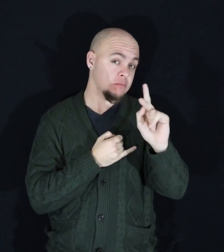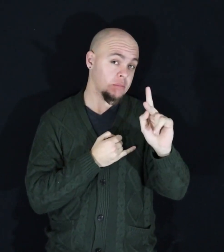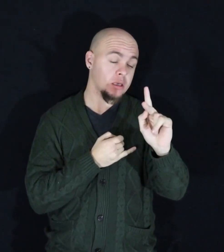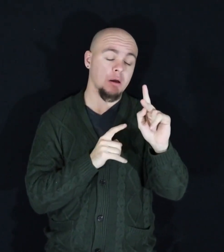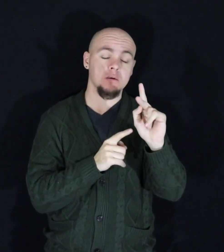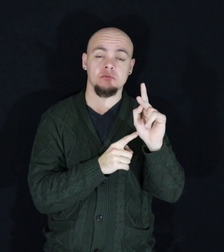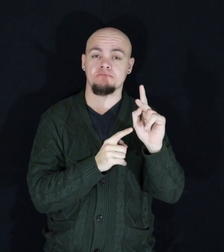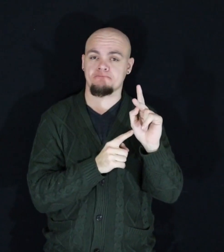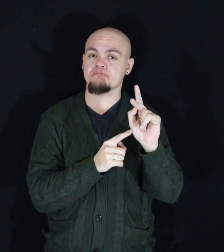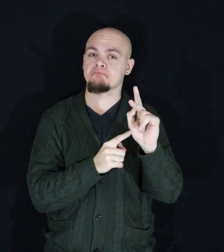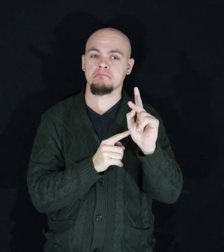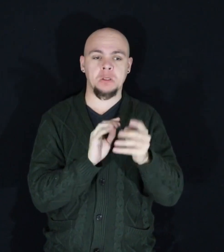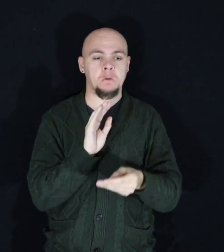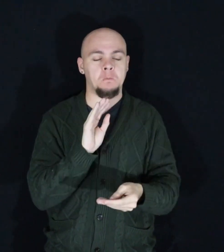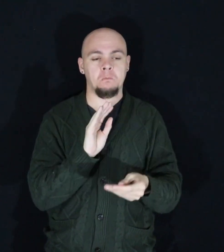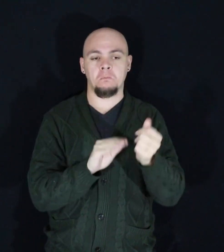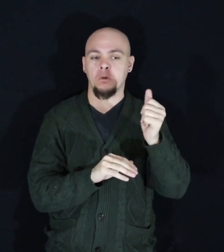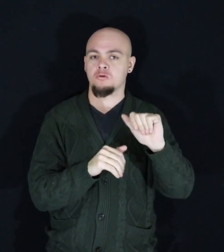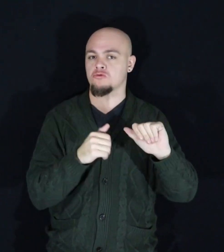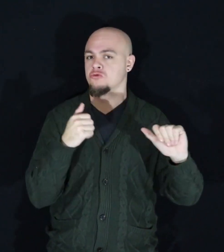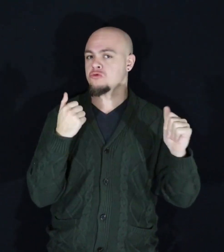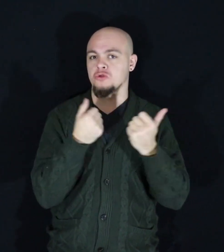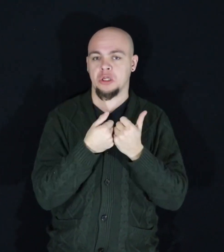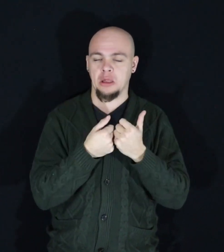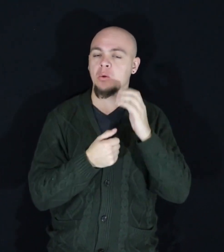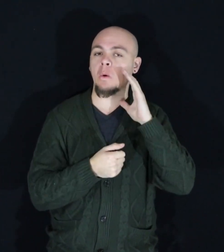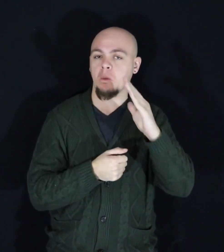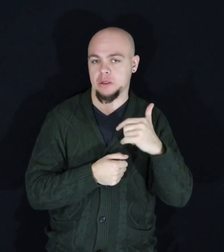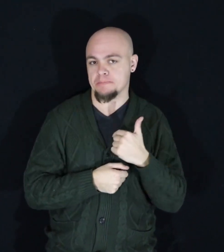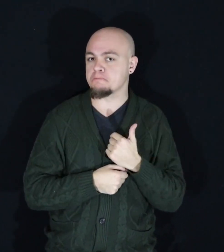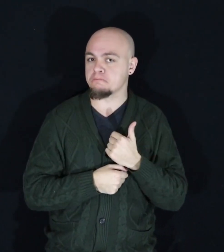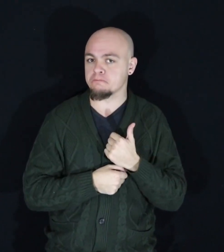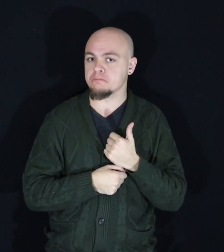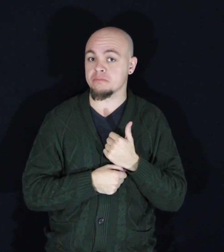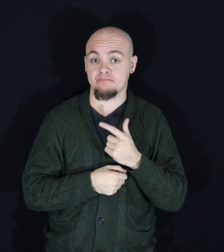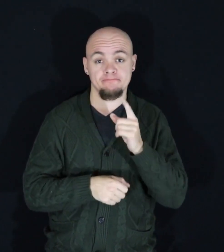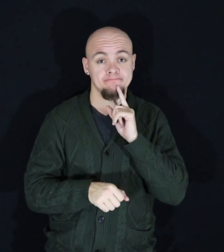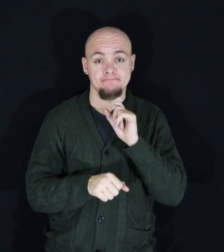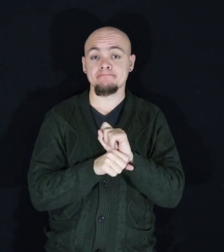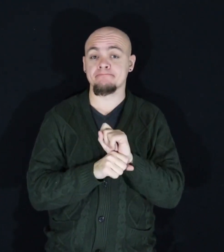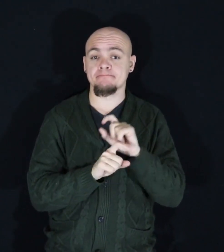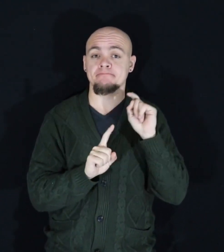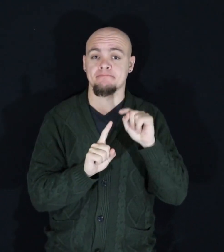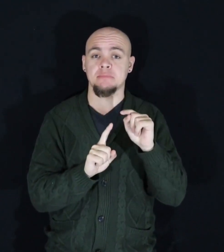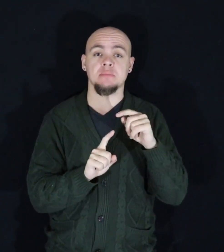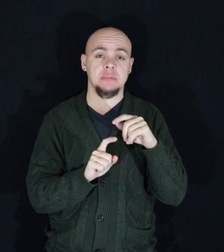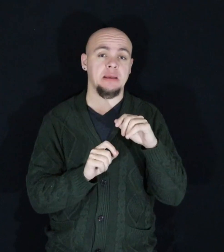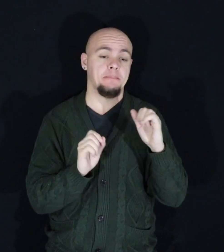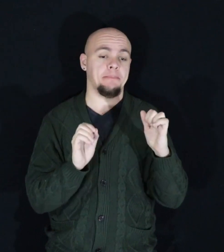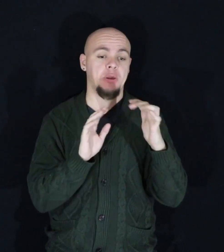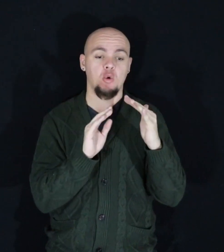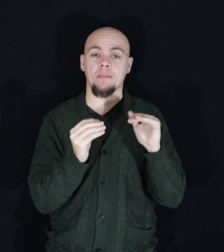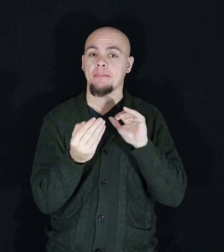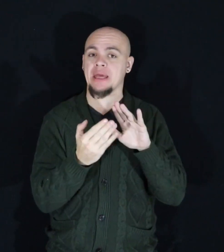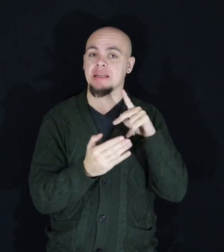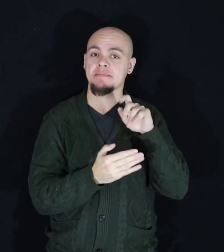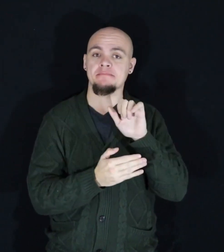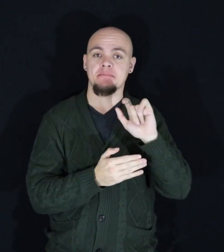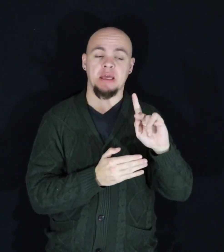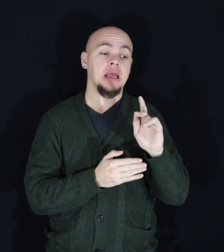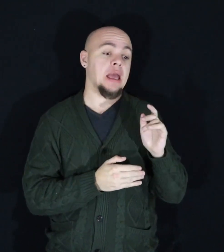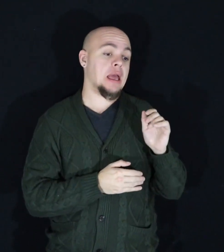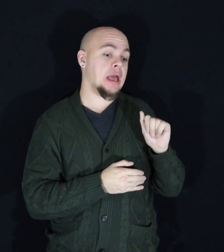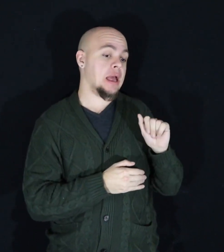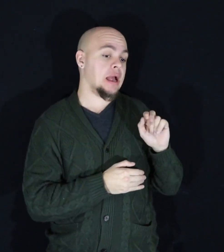would deliver the most challenges to me. And sure enough, Pyramid Peak delivered. Andrew, John, Jack, and I set out to